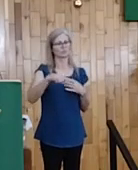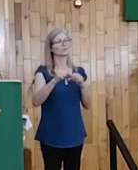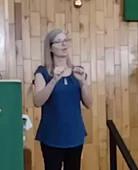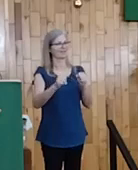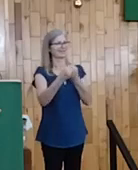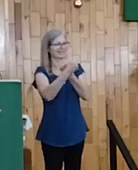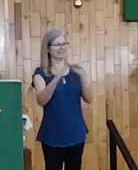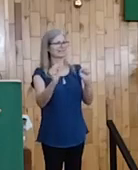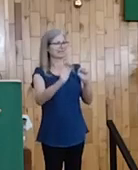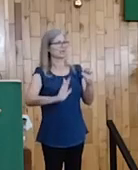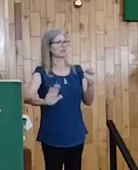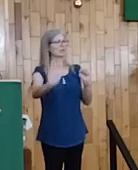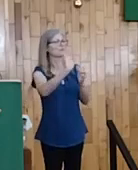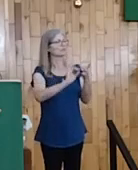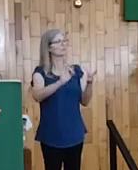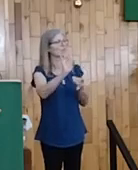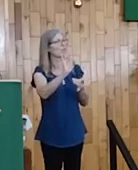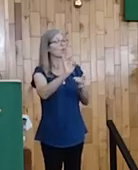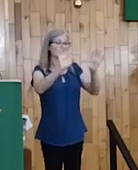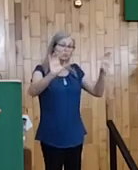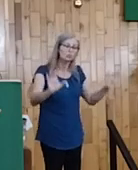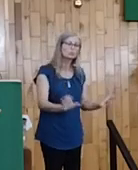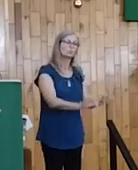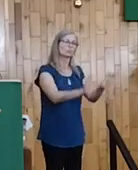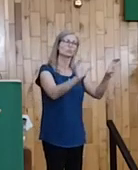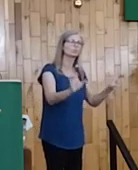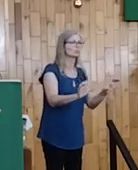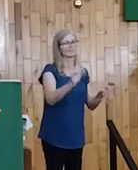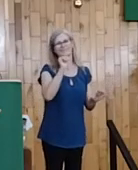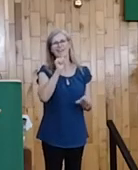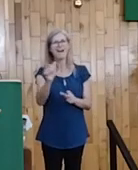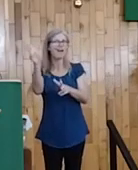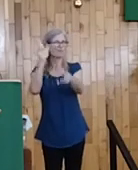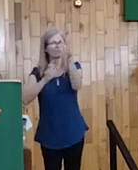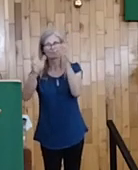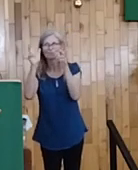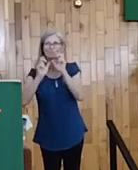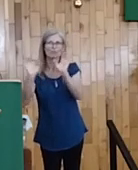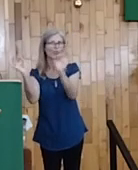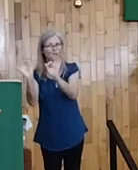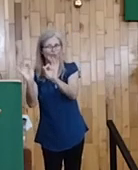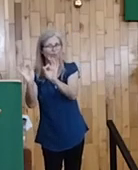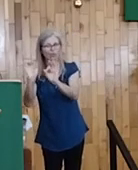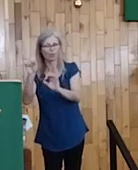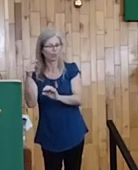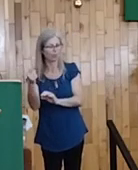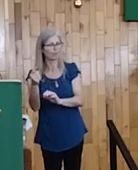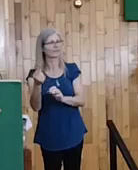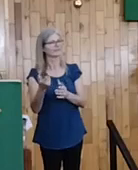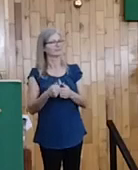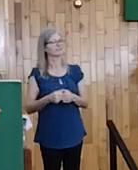souls. Be doers of the word, not hearers only, deluding